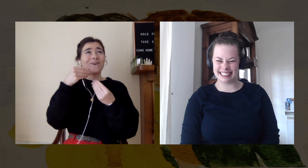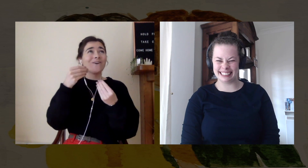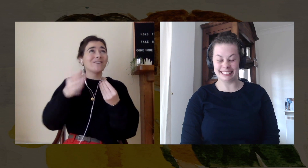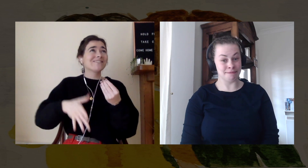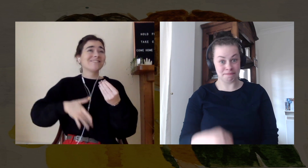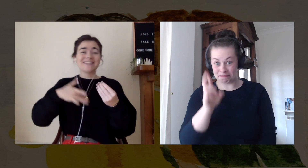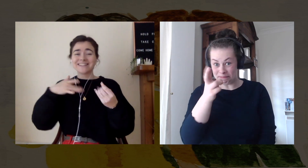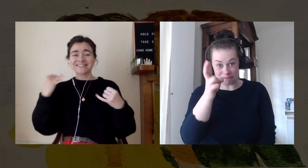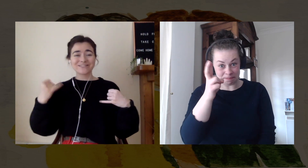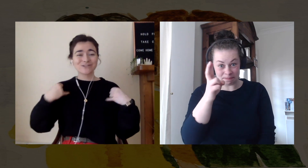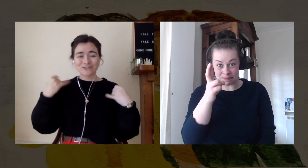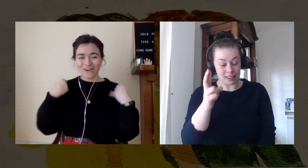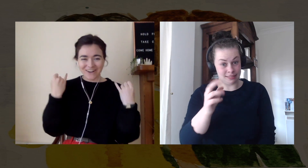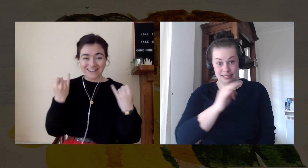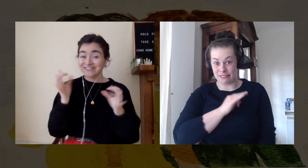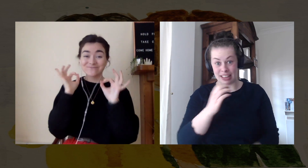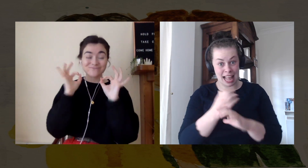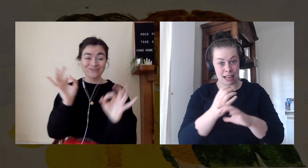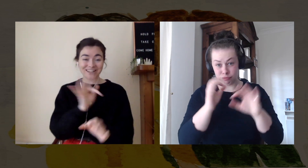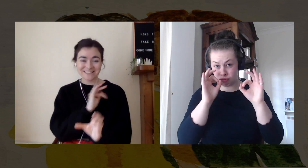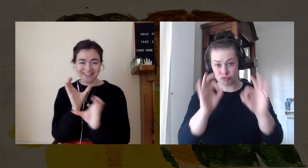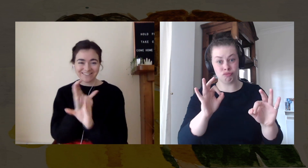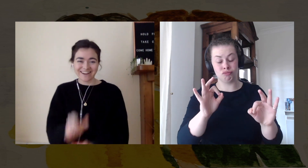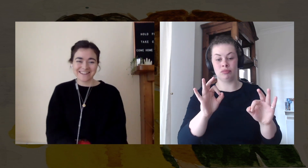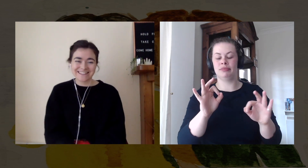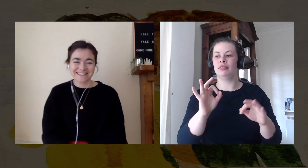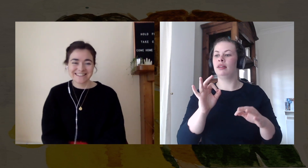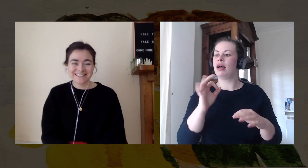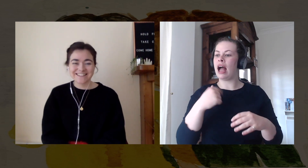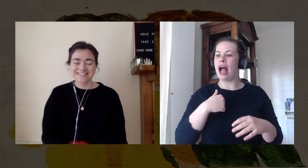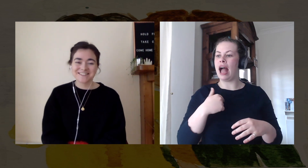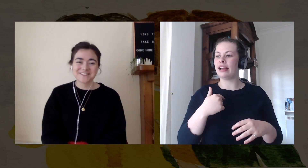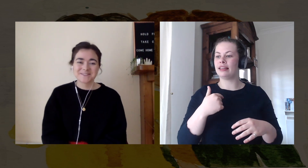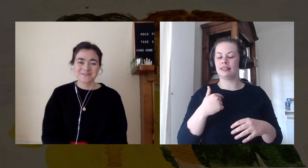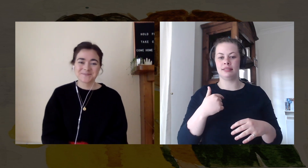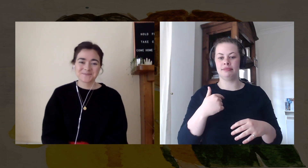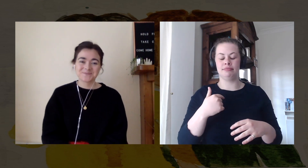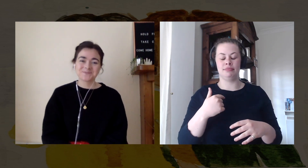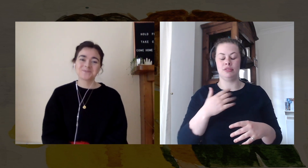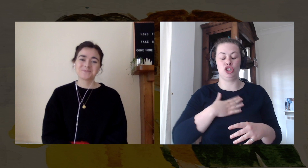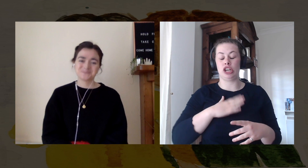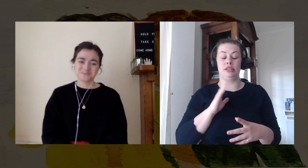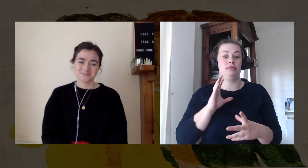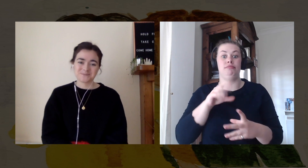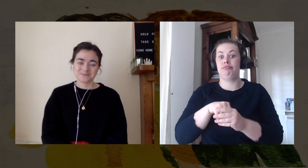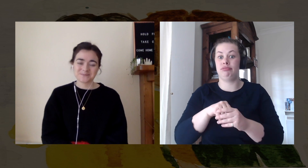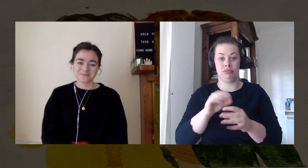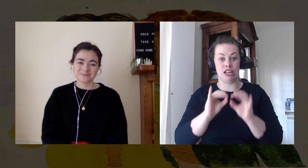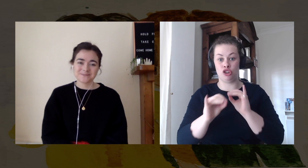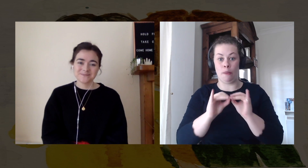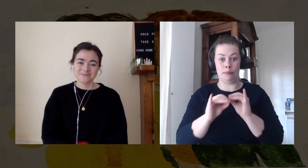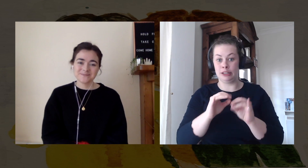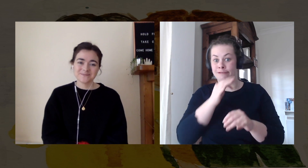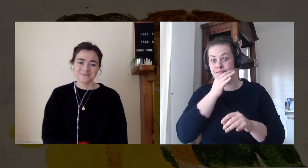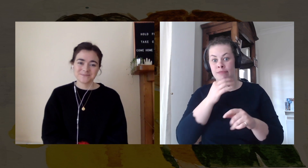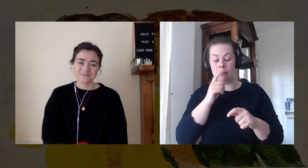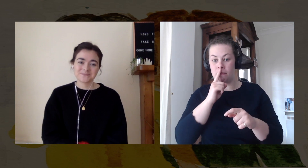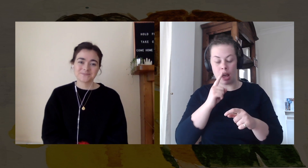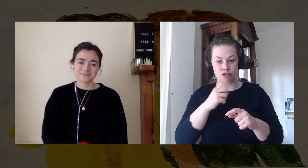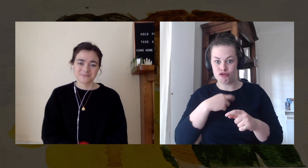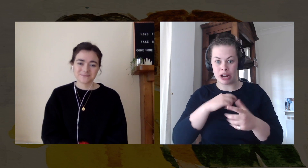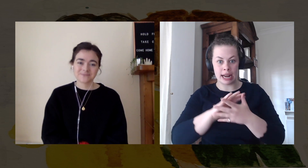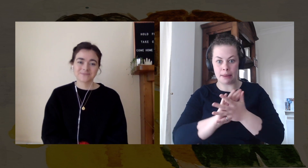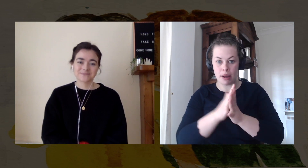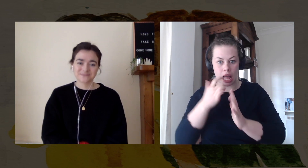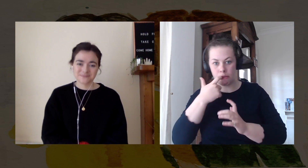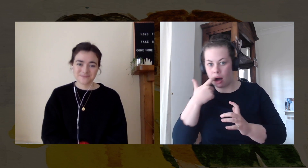because it's like a massive jigsaw puzzle in your head that you're trying to figure out constantly, and there's so much politics that comes with it, and you learn a lot on the job, well,